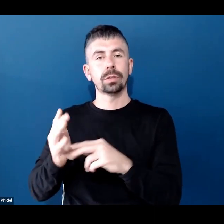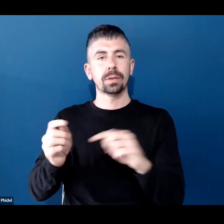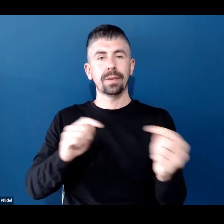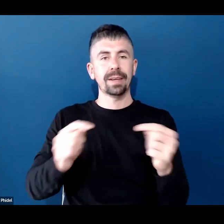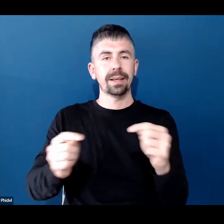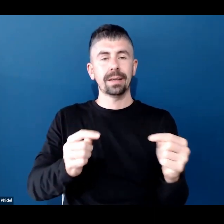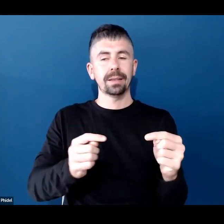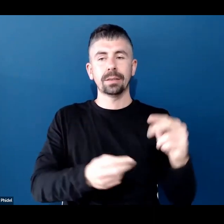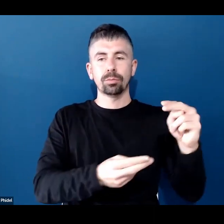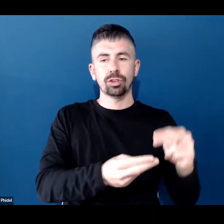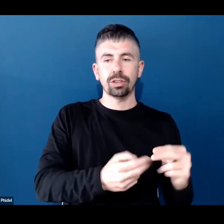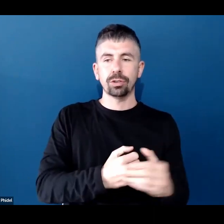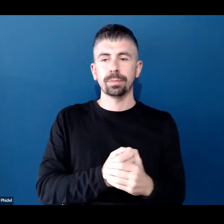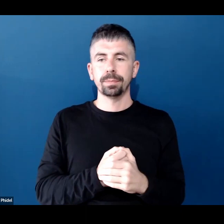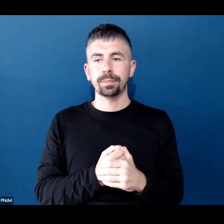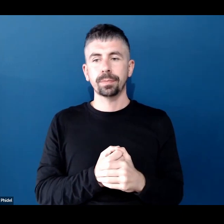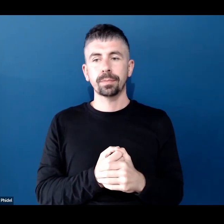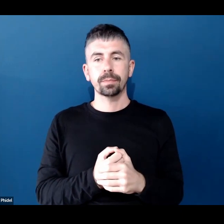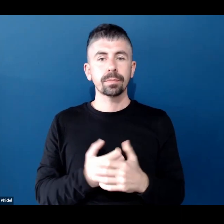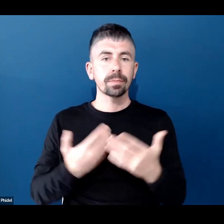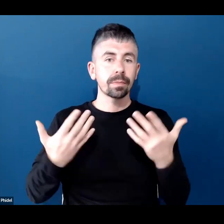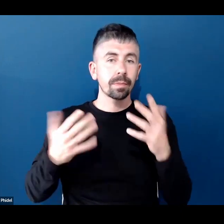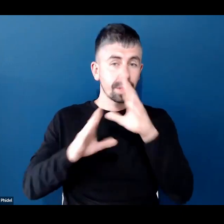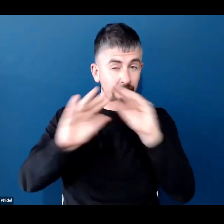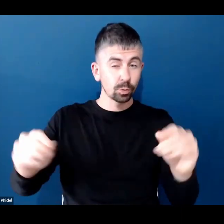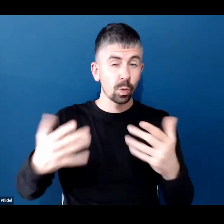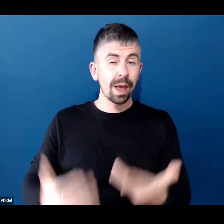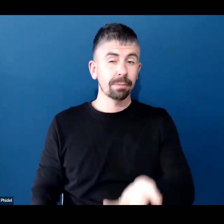questions. So we are nearing